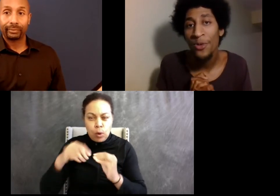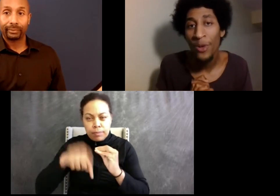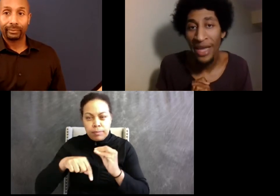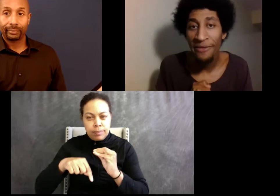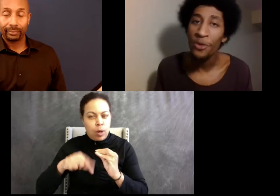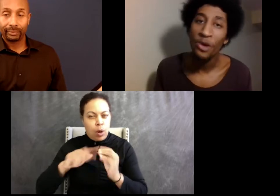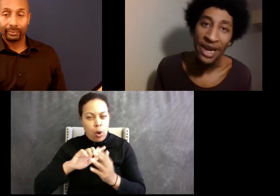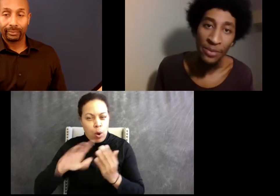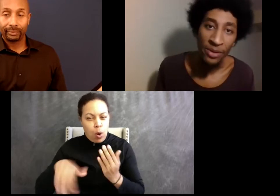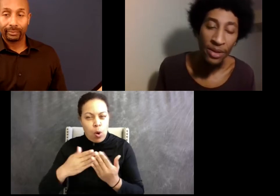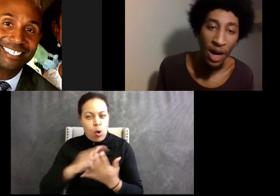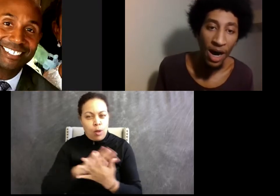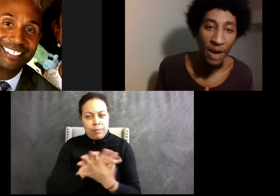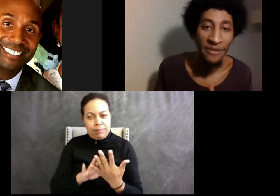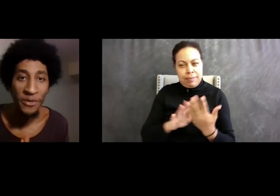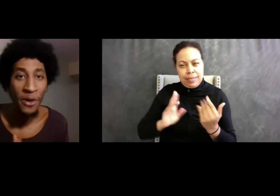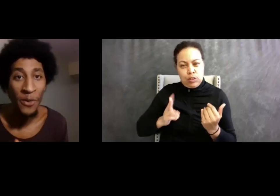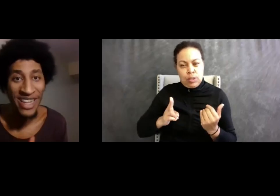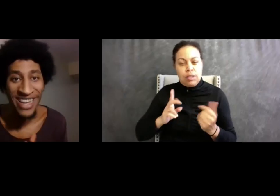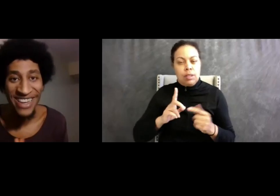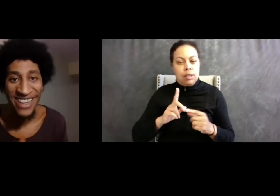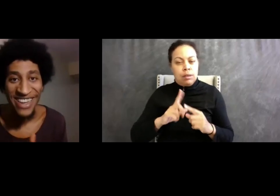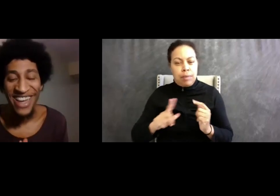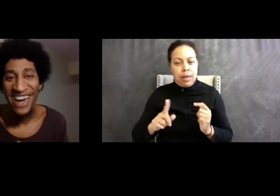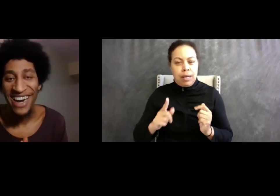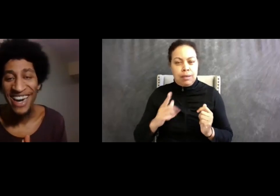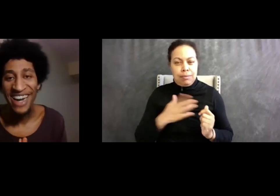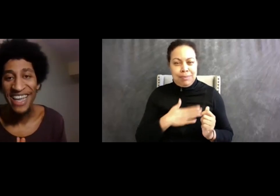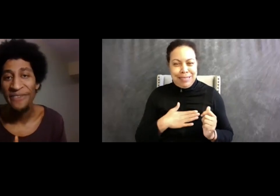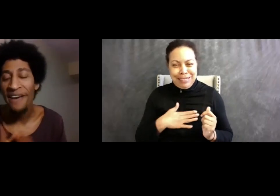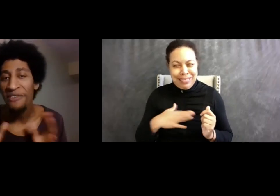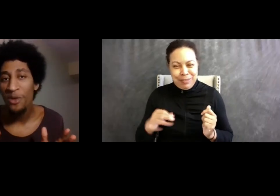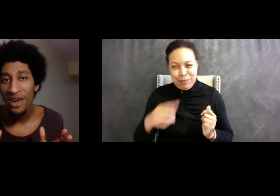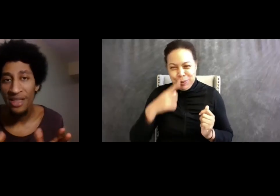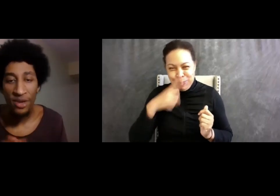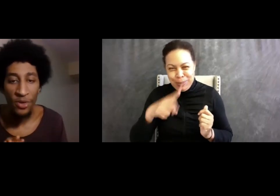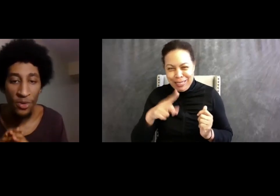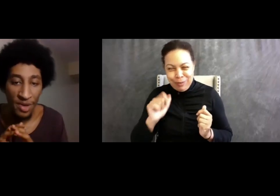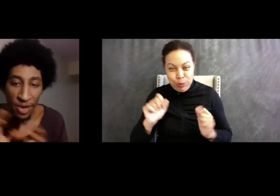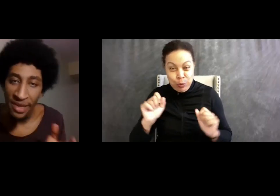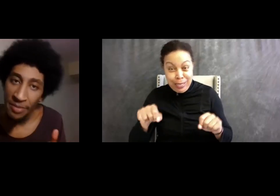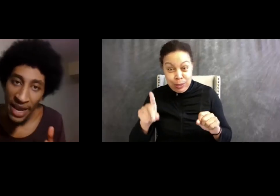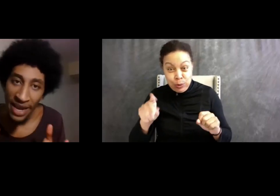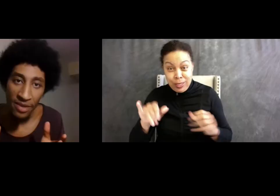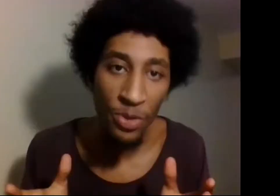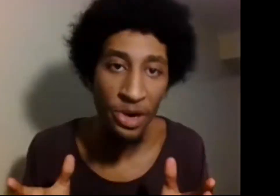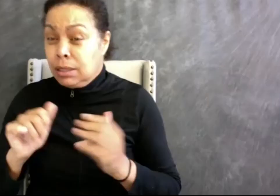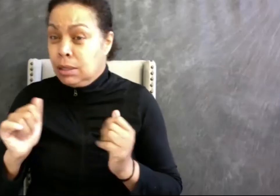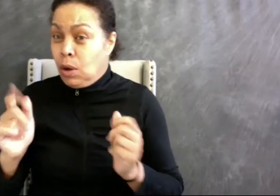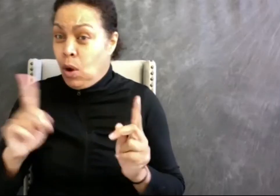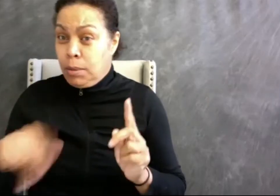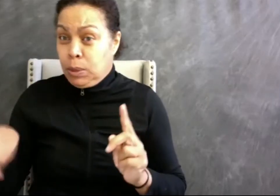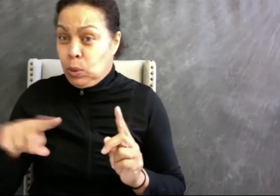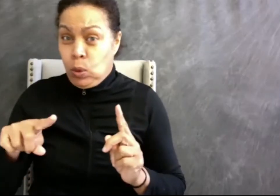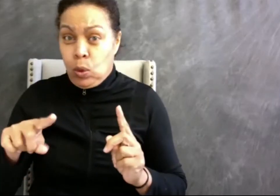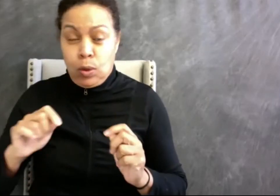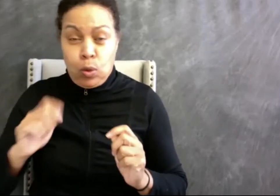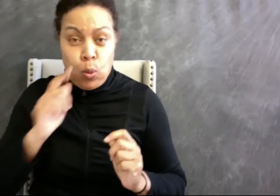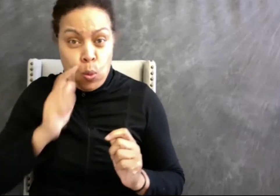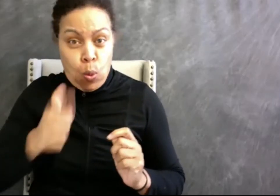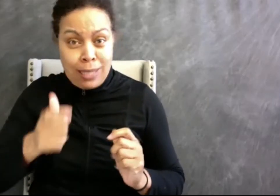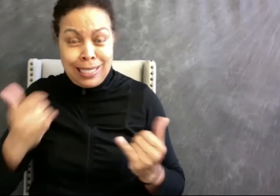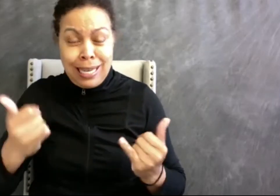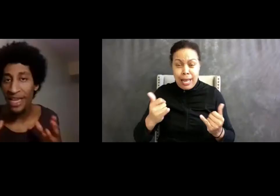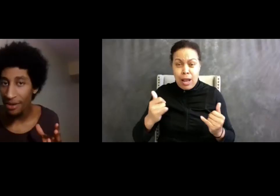like to, if you are able, if you are willing, if everyone who's participating in this workshop can